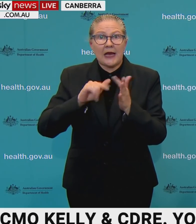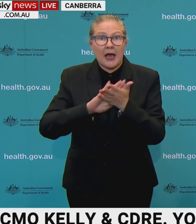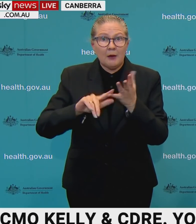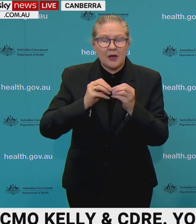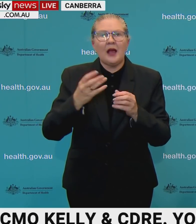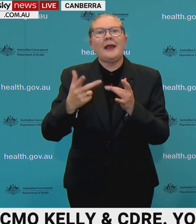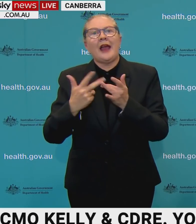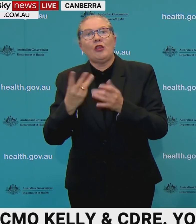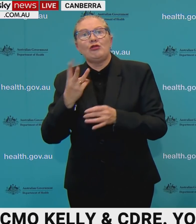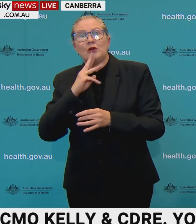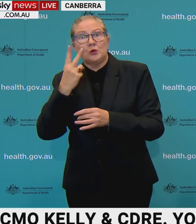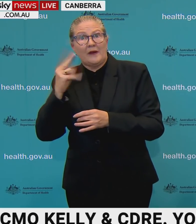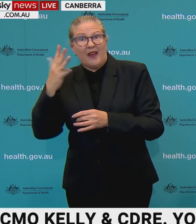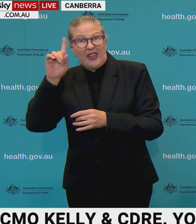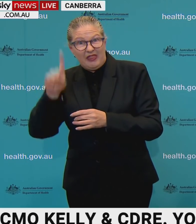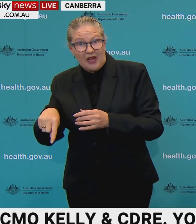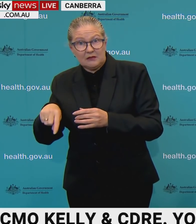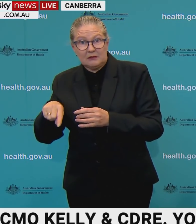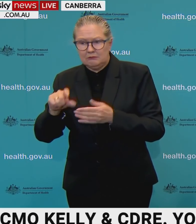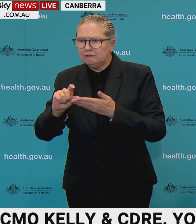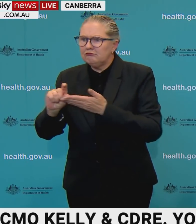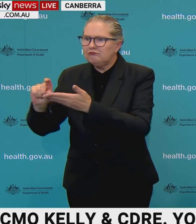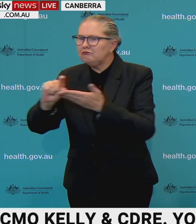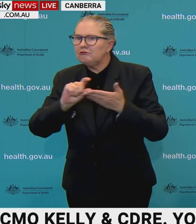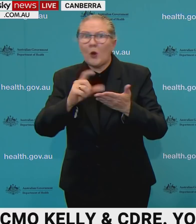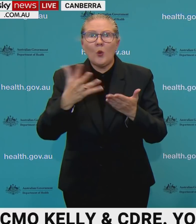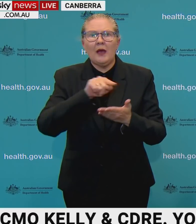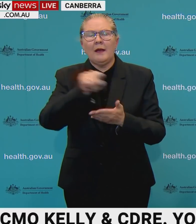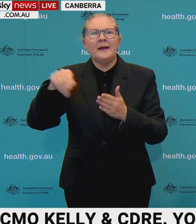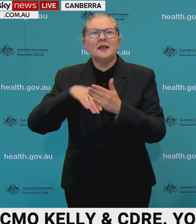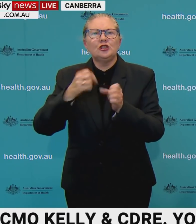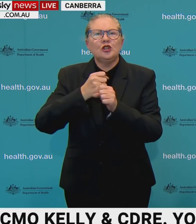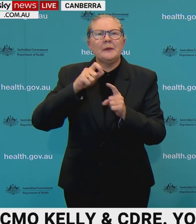325,000 doses of vaccine available across the primary care network in Victoria.